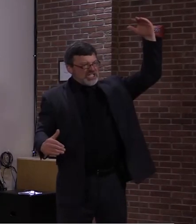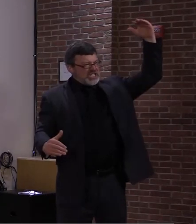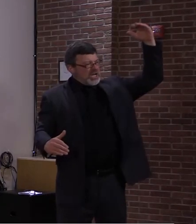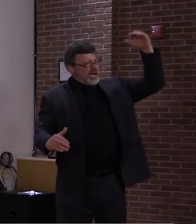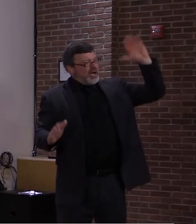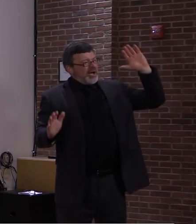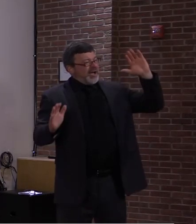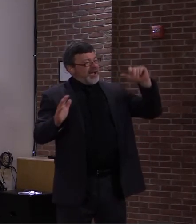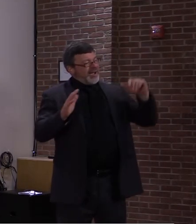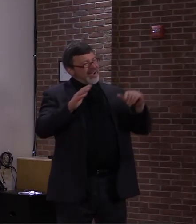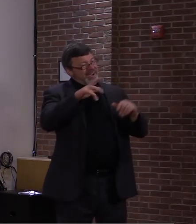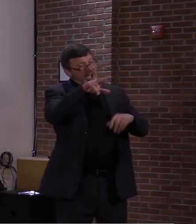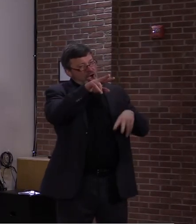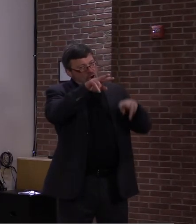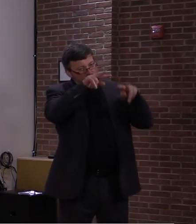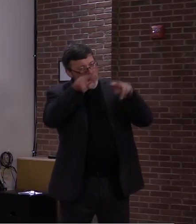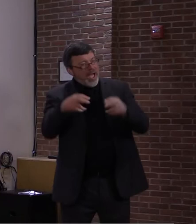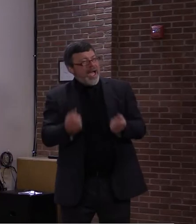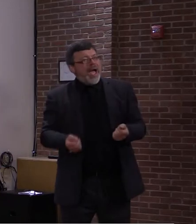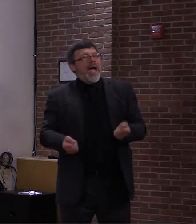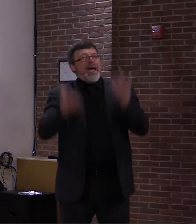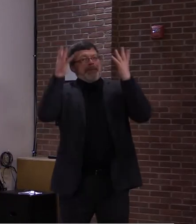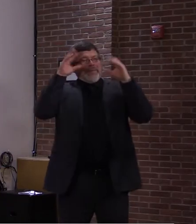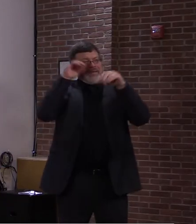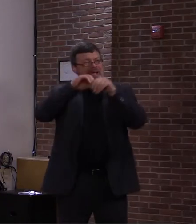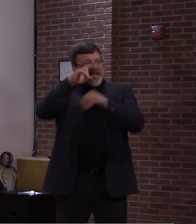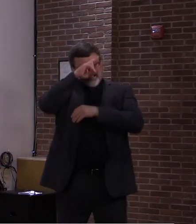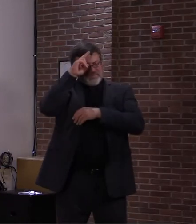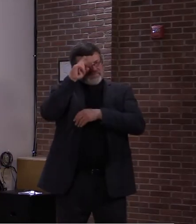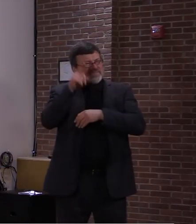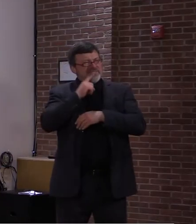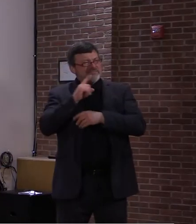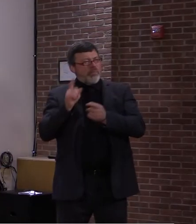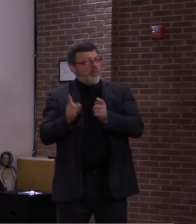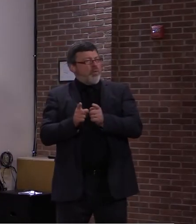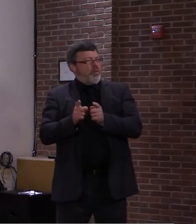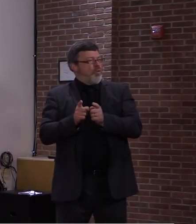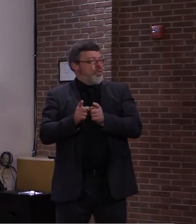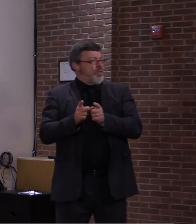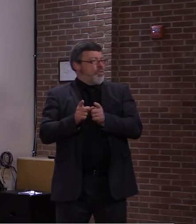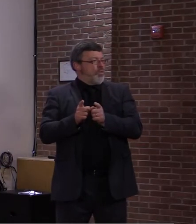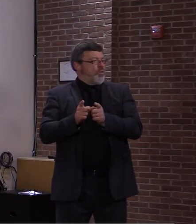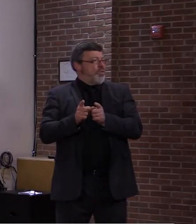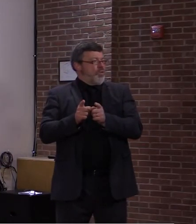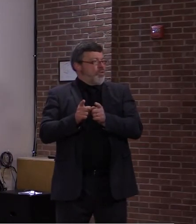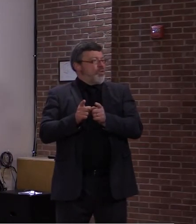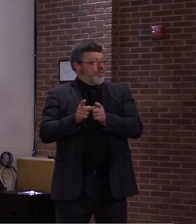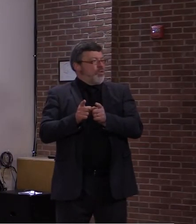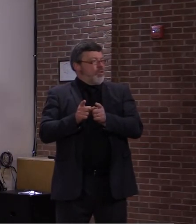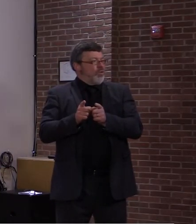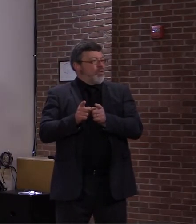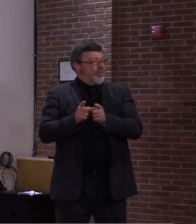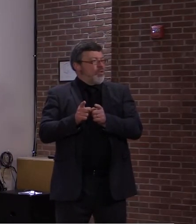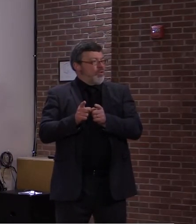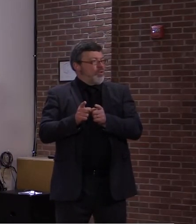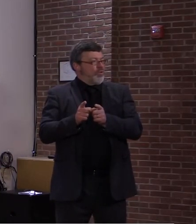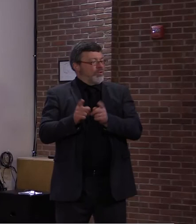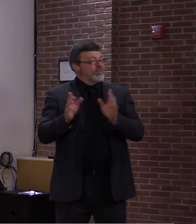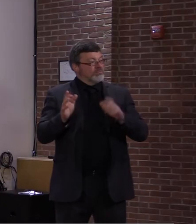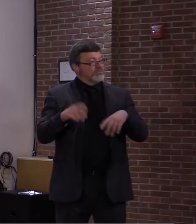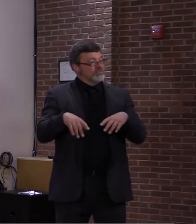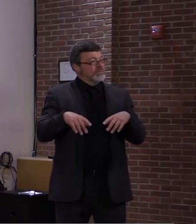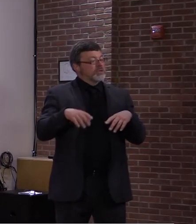this point in time. So if you look at it as what proportion of the unvaccinated are getting hospitalized versus what proportion